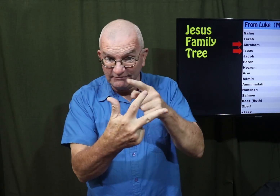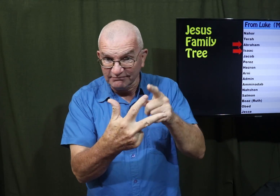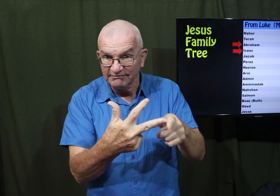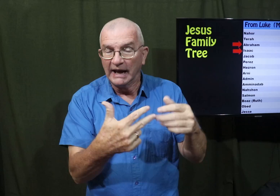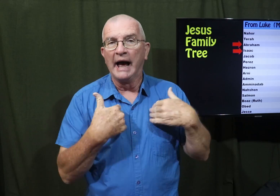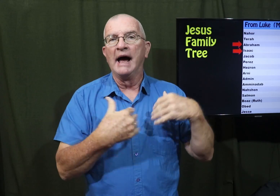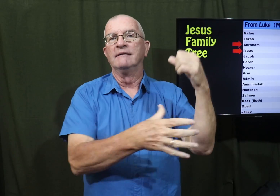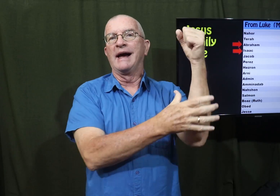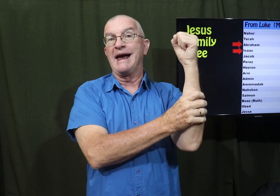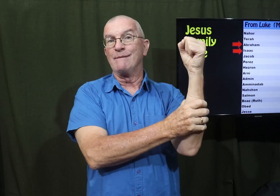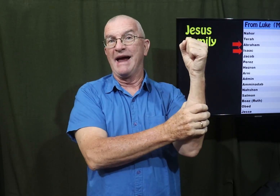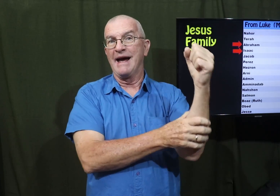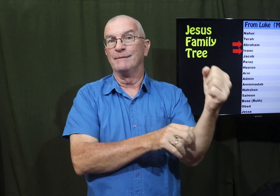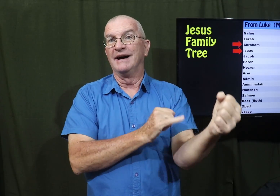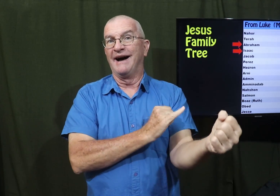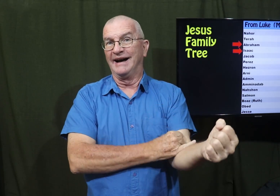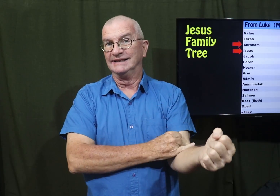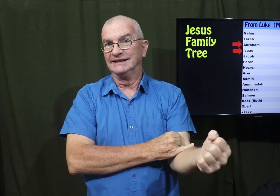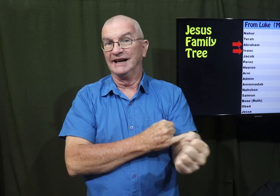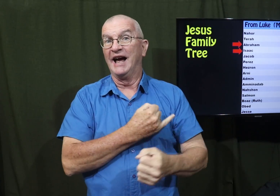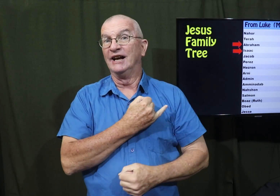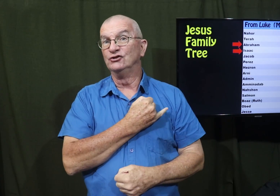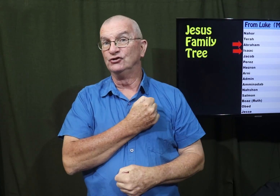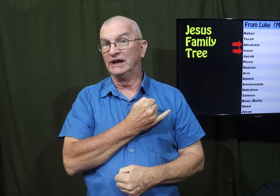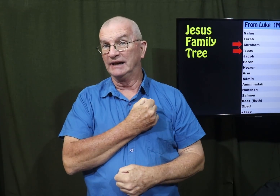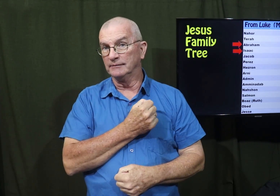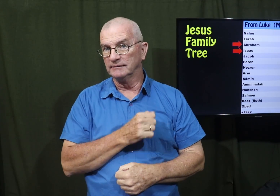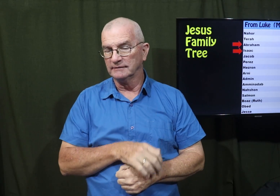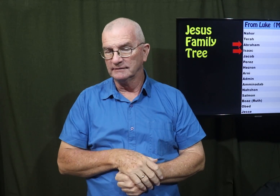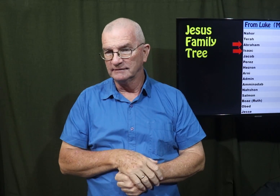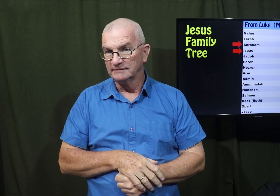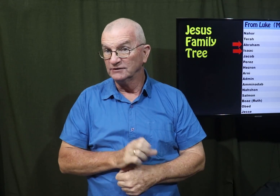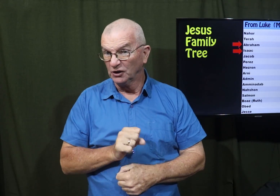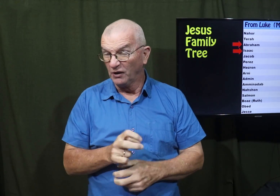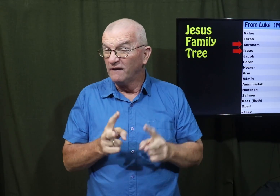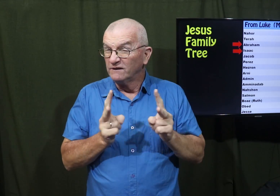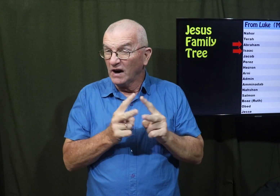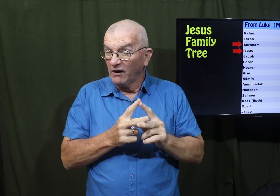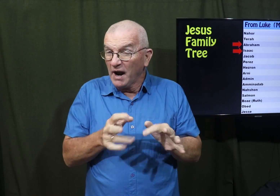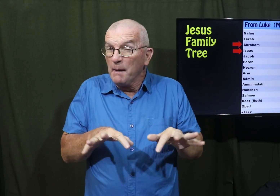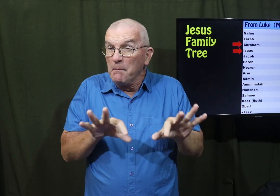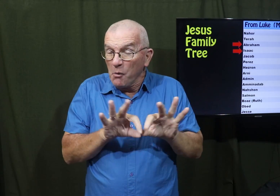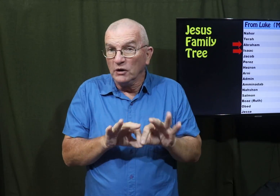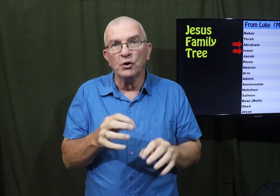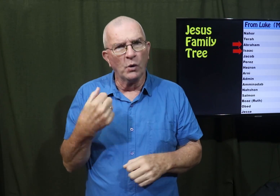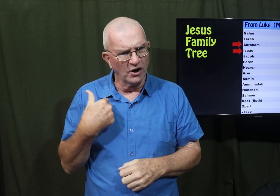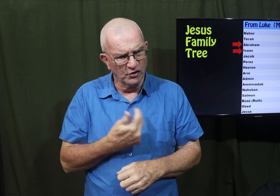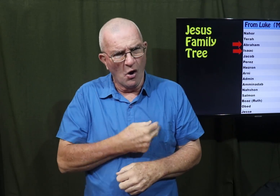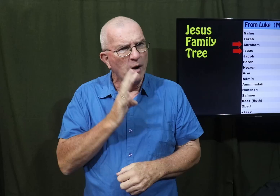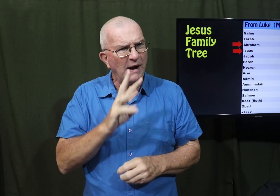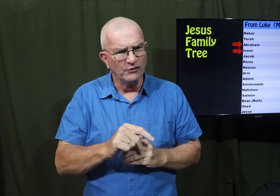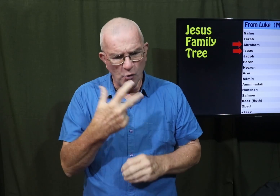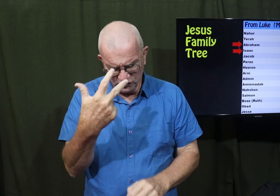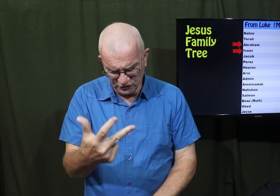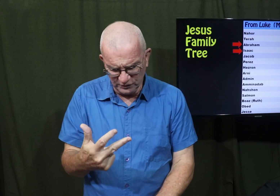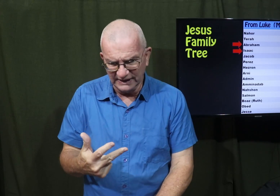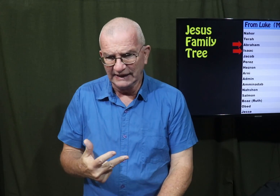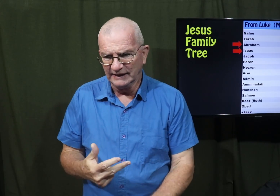have Abraham and Isaac and Jacob in them. So they're a very important person. So we're going to talk about those